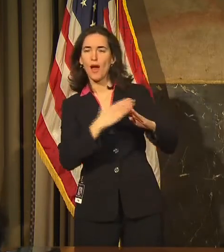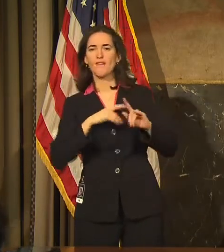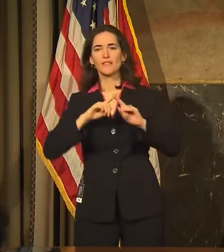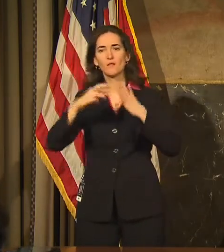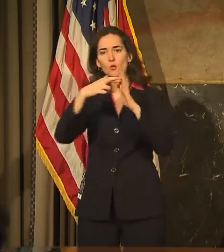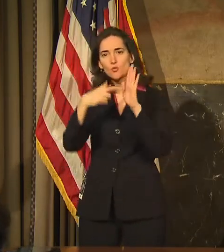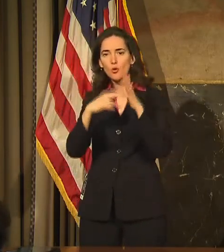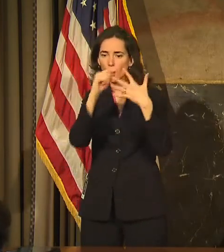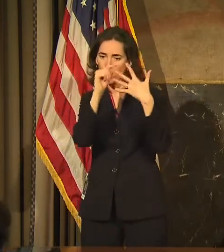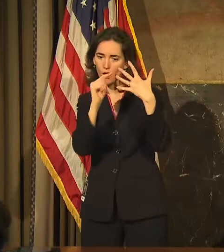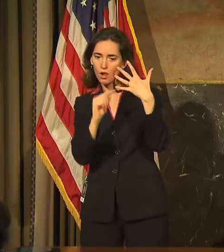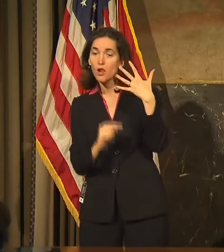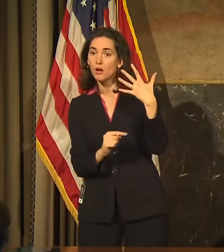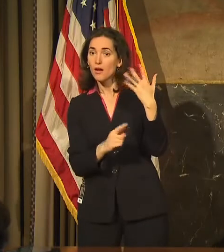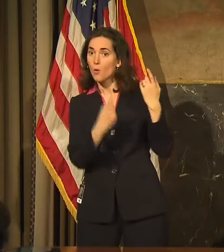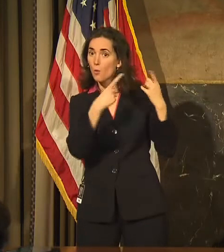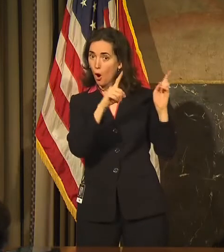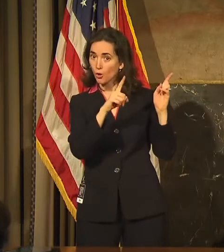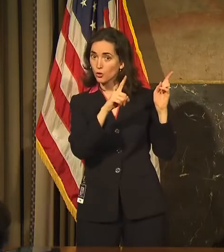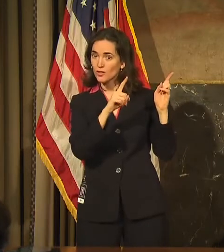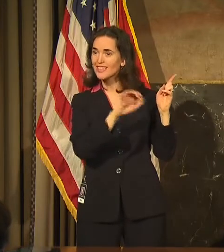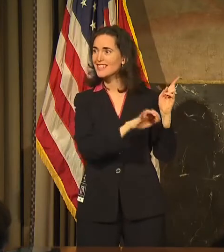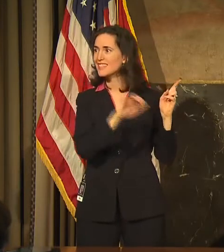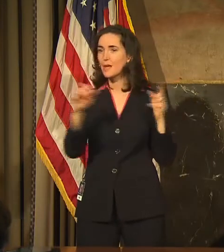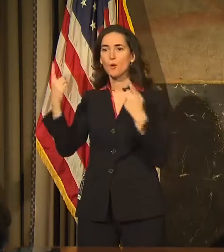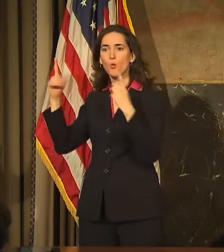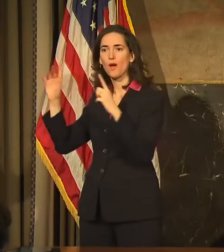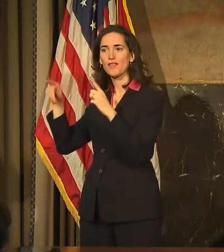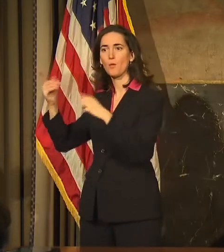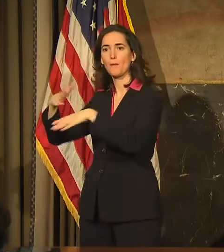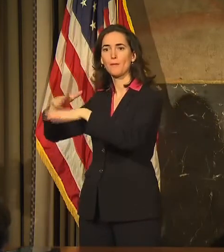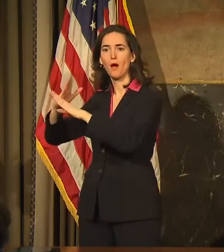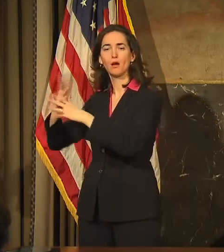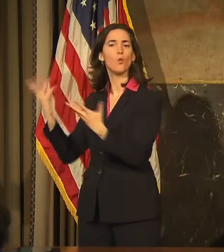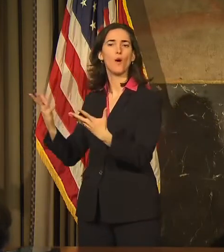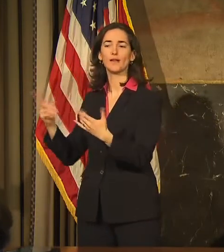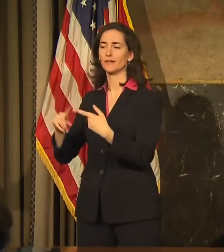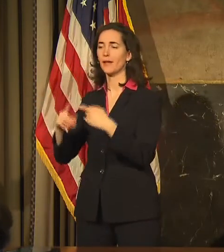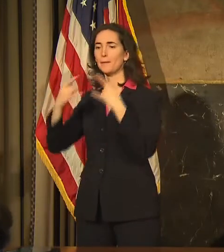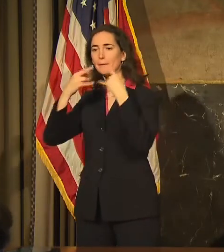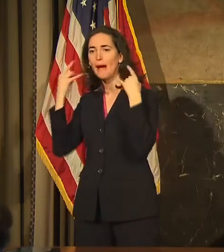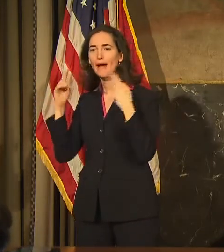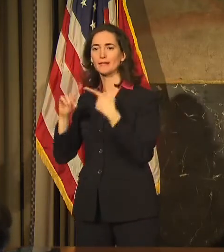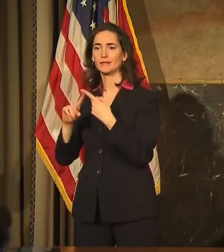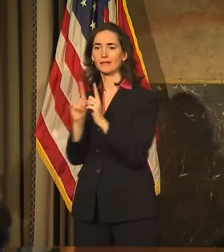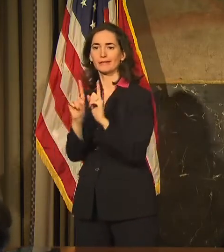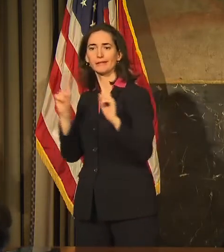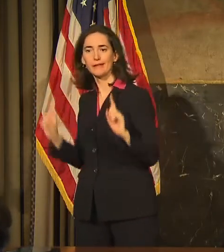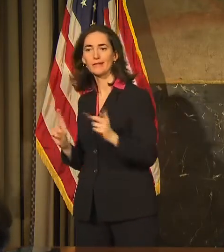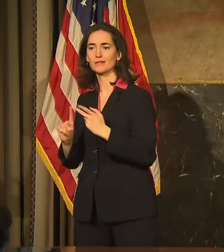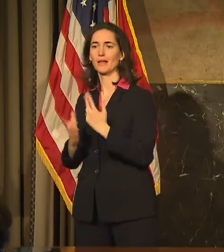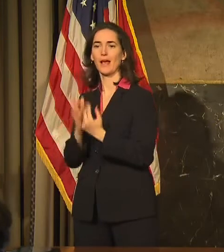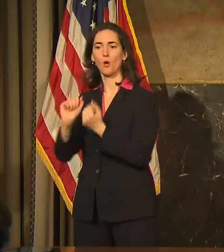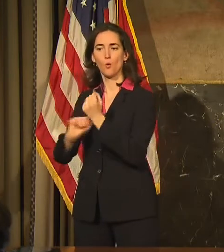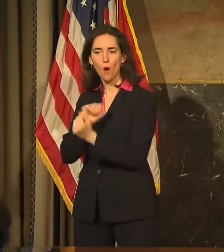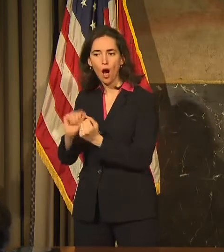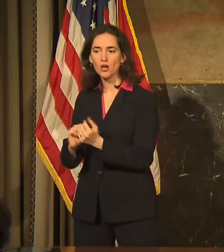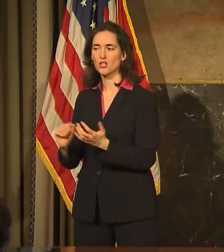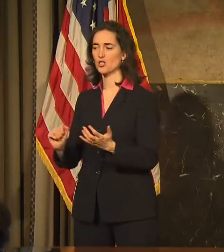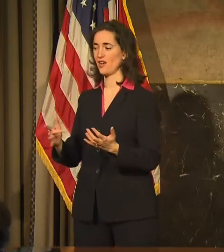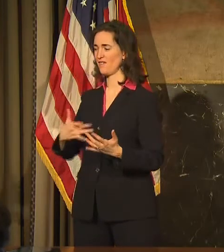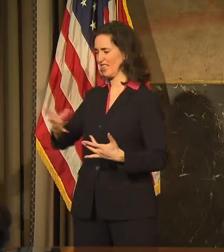against coronavirus are effective against this one as well. Masking and distancing and washing your hands, staying home when you're